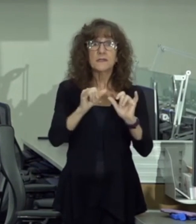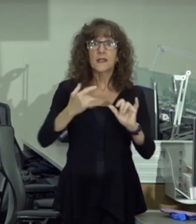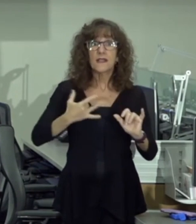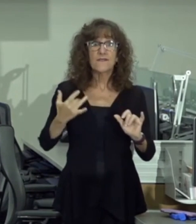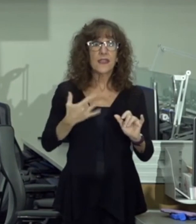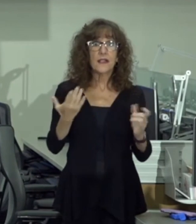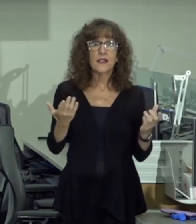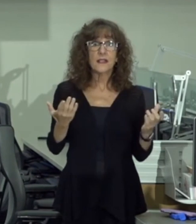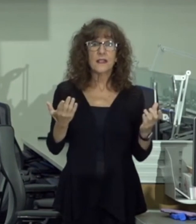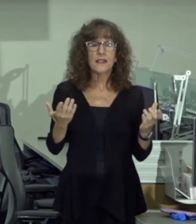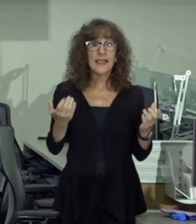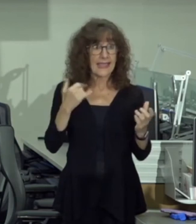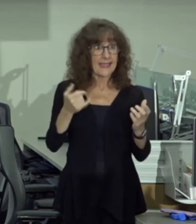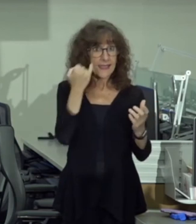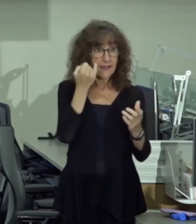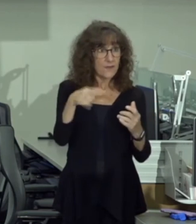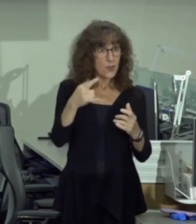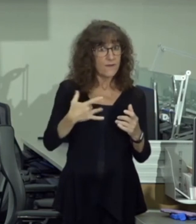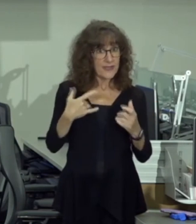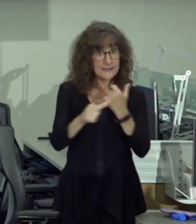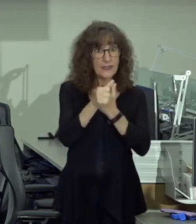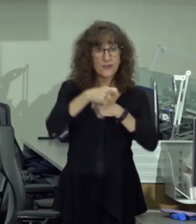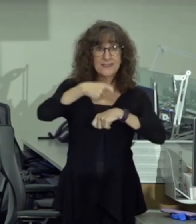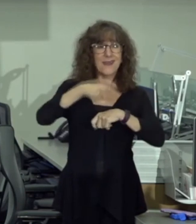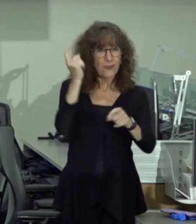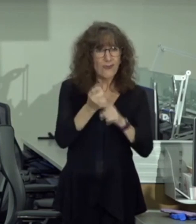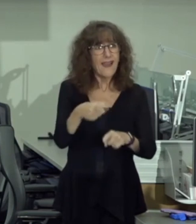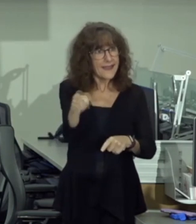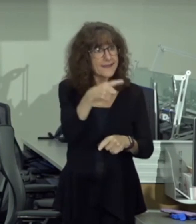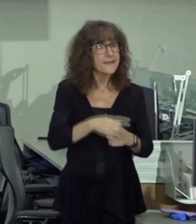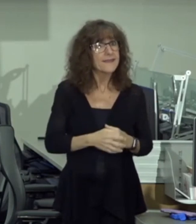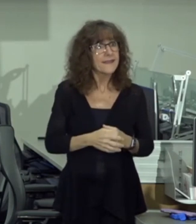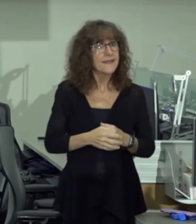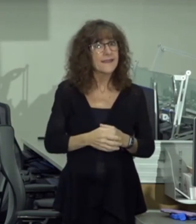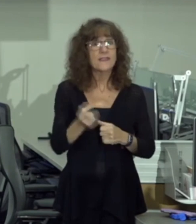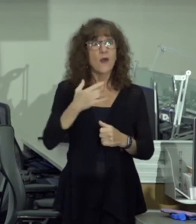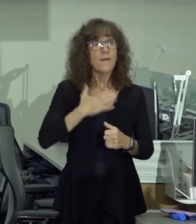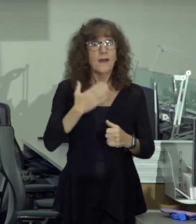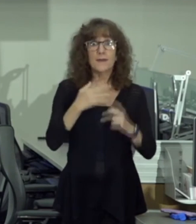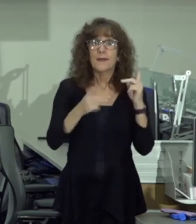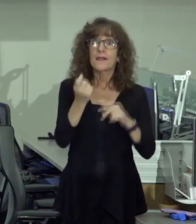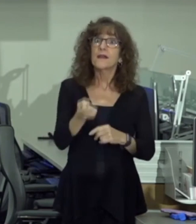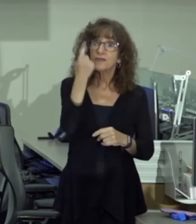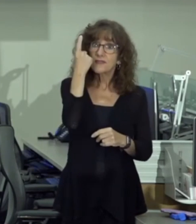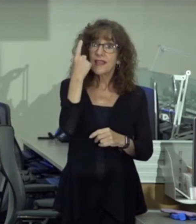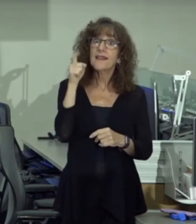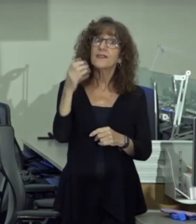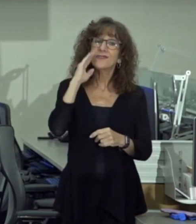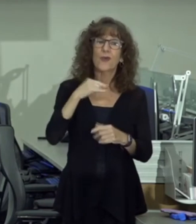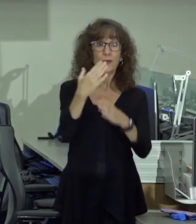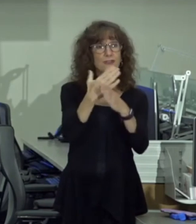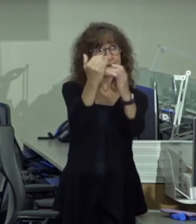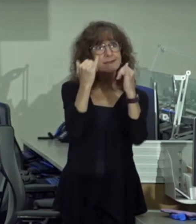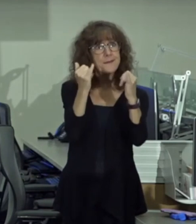the fact of the matter is, if they still feel that this is a dangerous time, they're right about it. And so I'm glad that they understand that, and they should know that we share